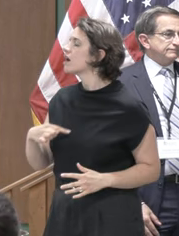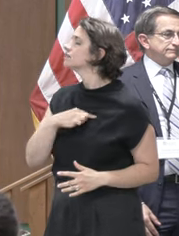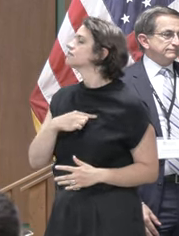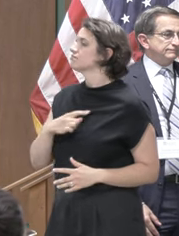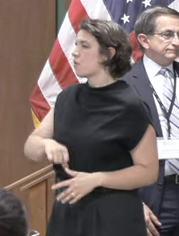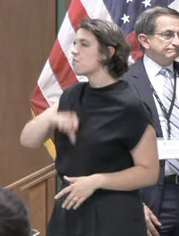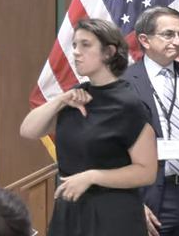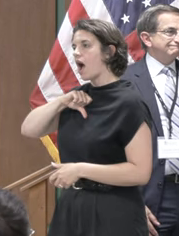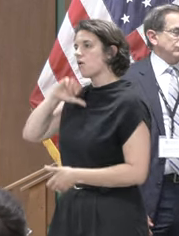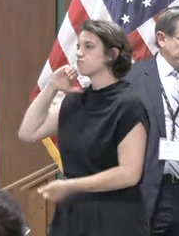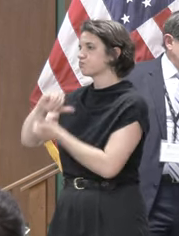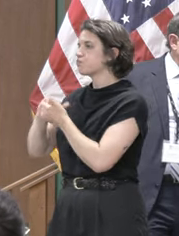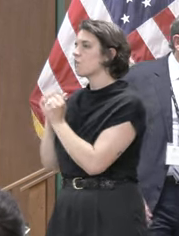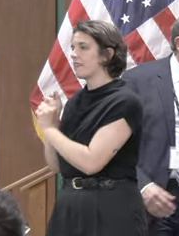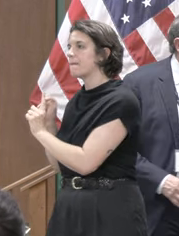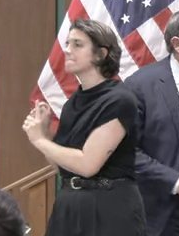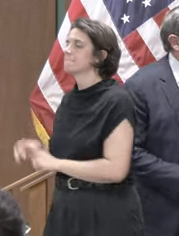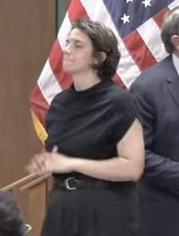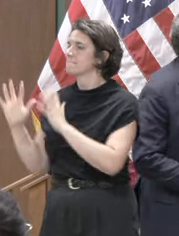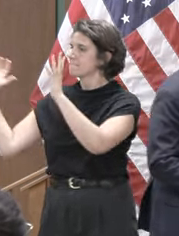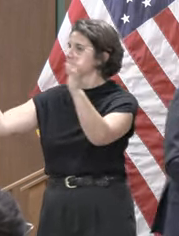to be working with him on this project thank you